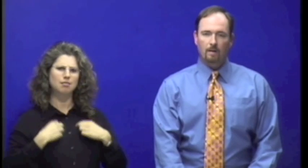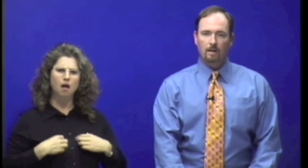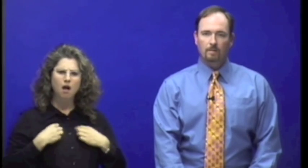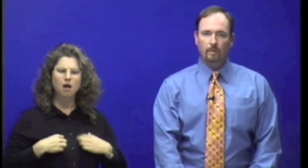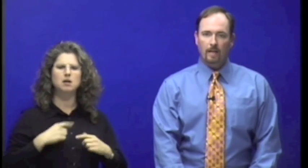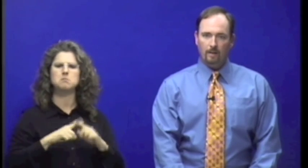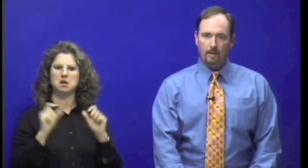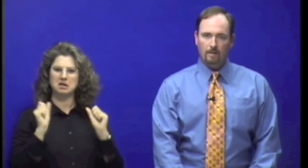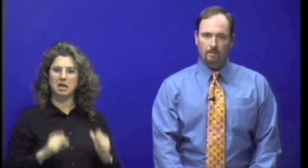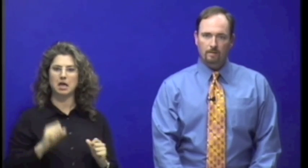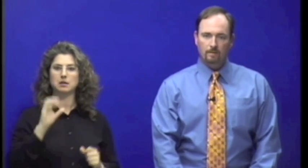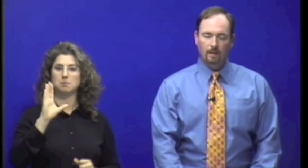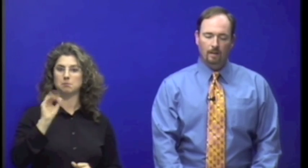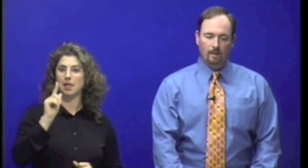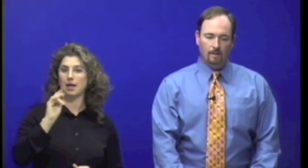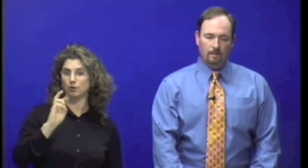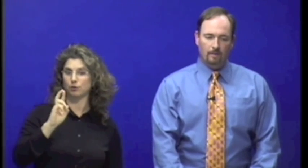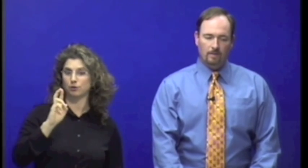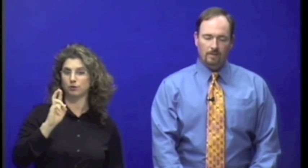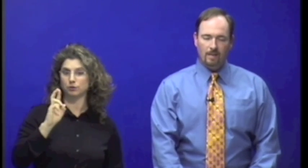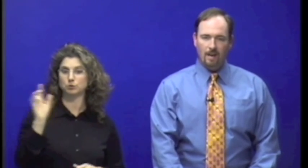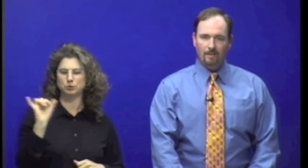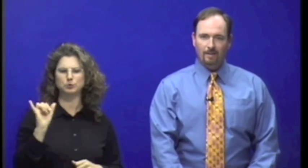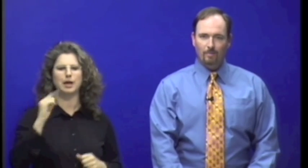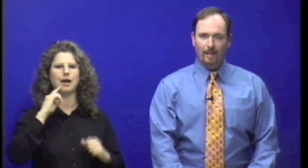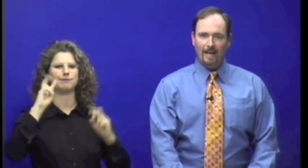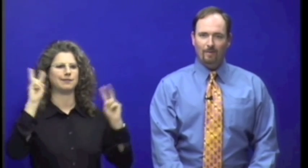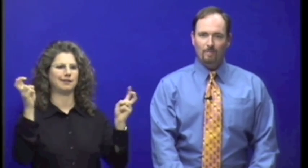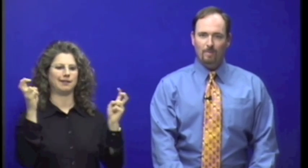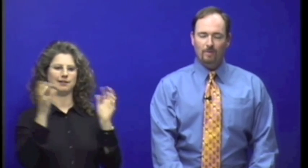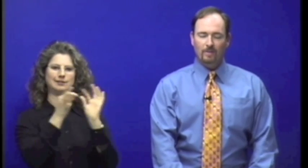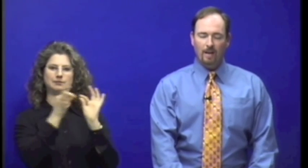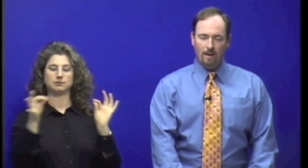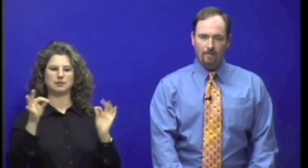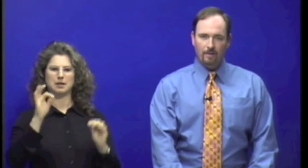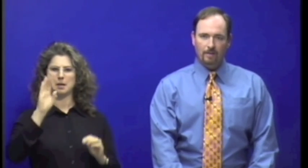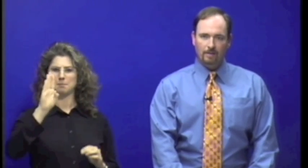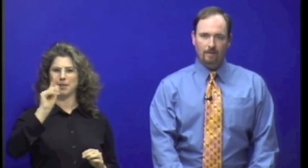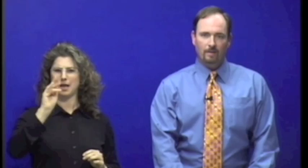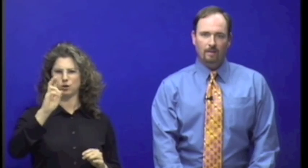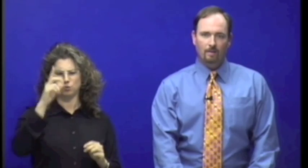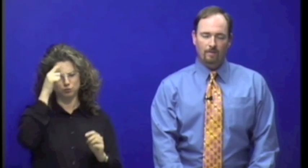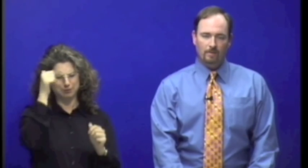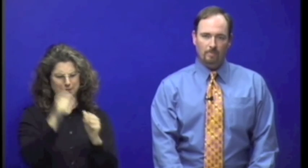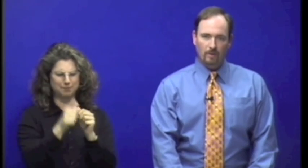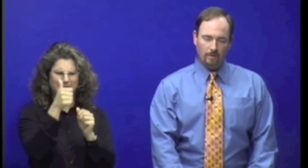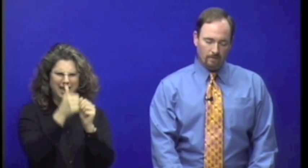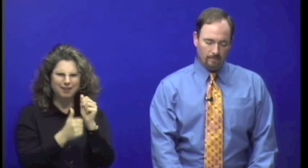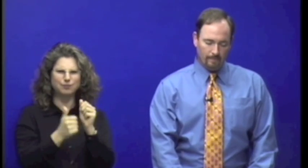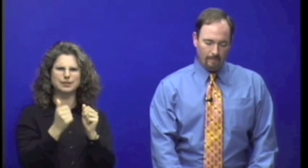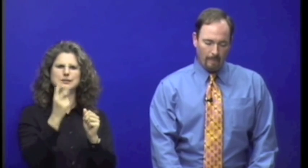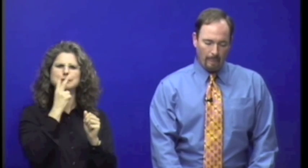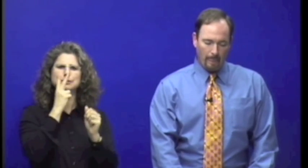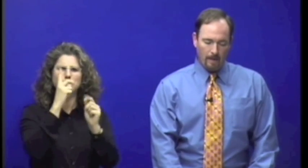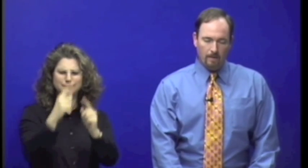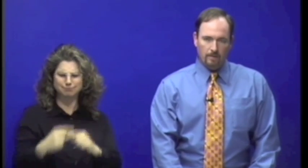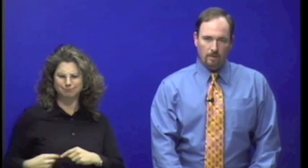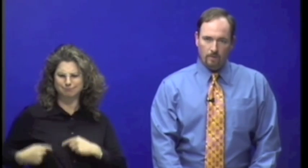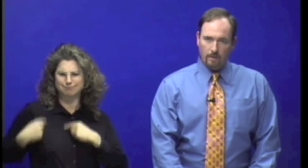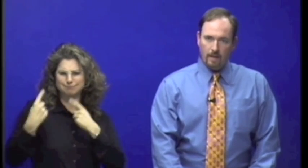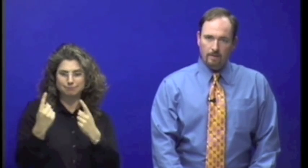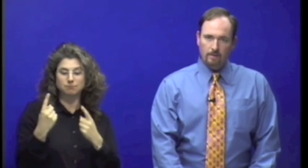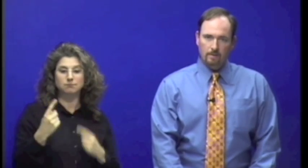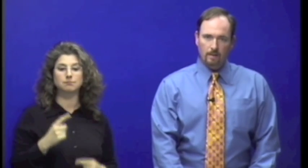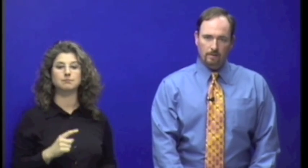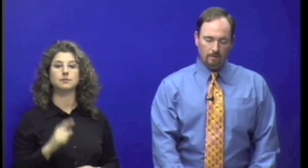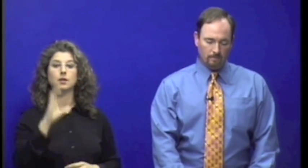also can cause bladder cancer. There is a saying that the bladder remembers every cigarette you ever smoked.